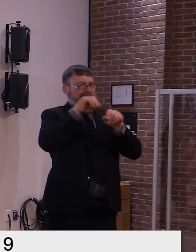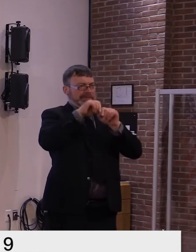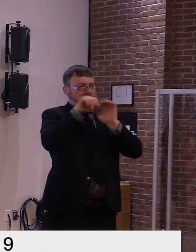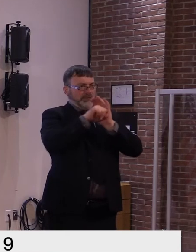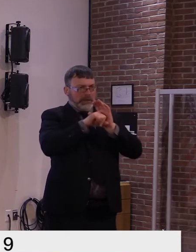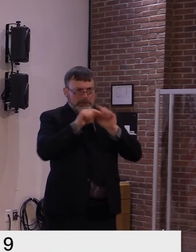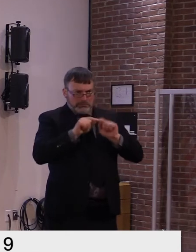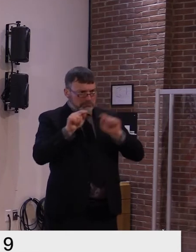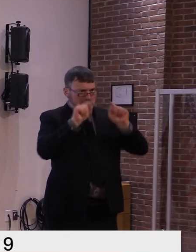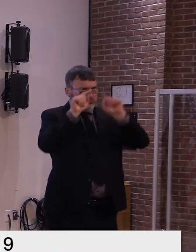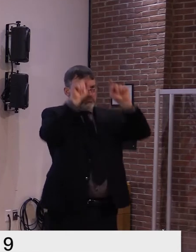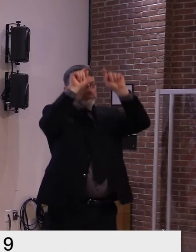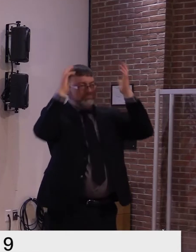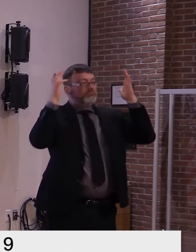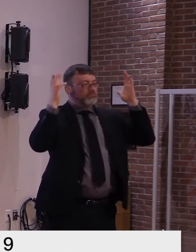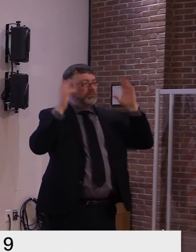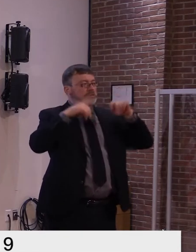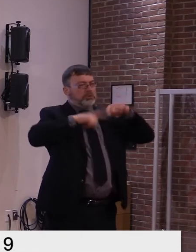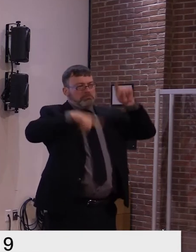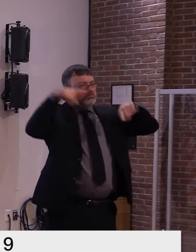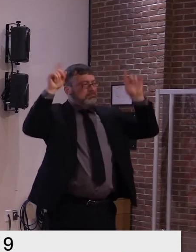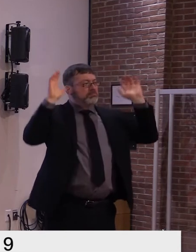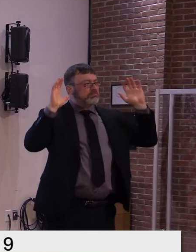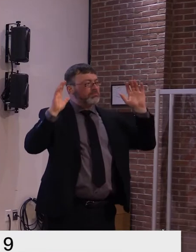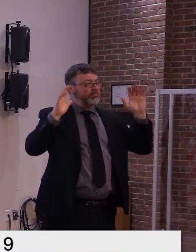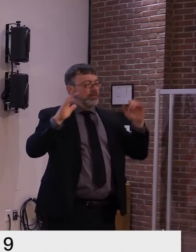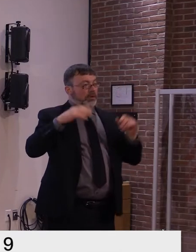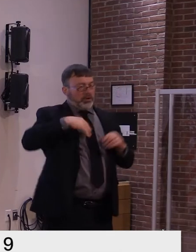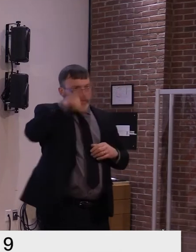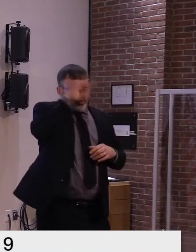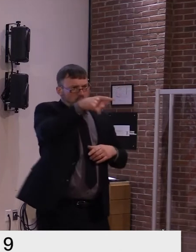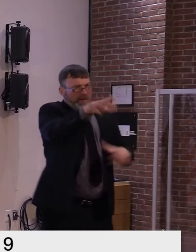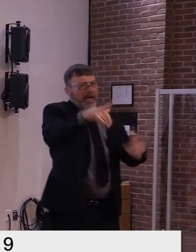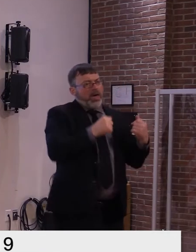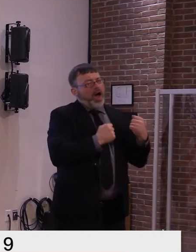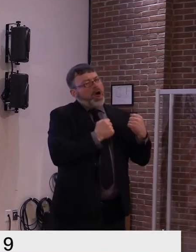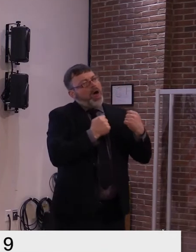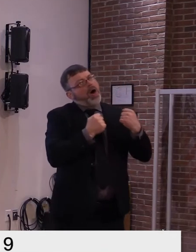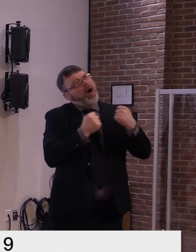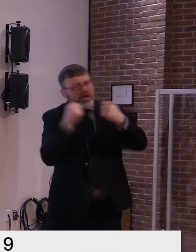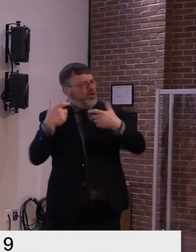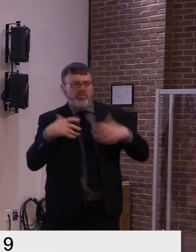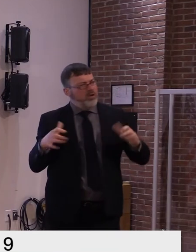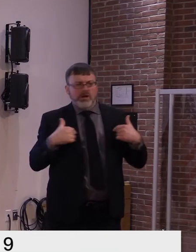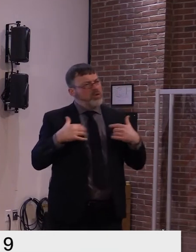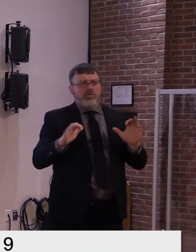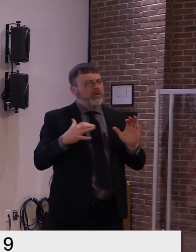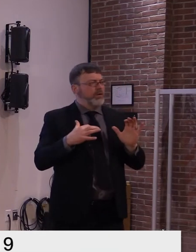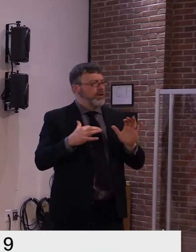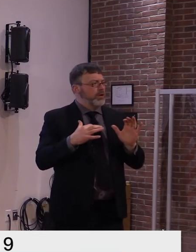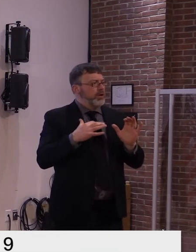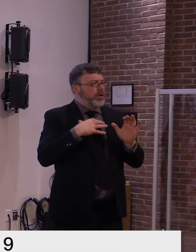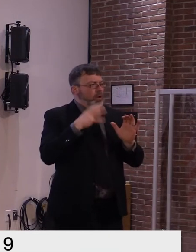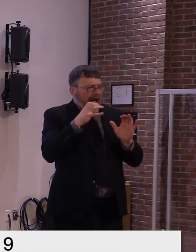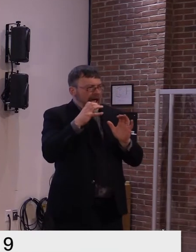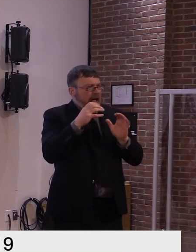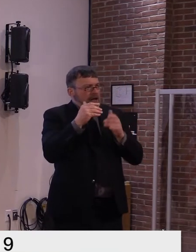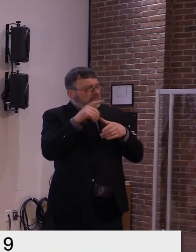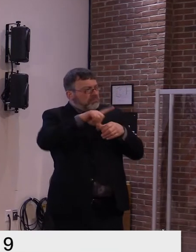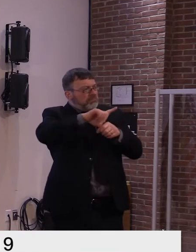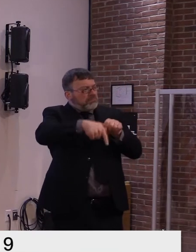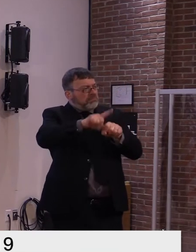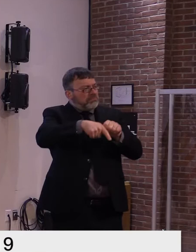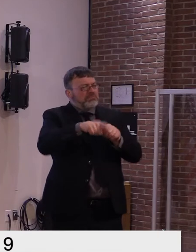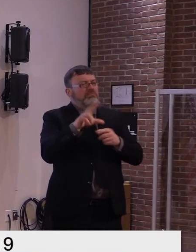have to drive more than 30 minutes to get a vaccine. That's what we're looking at, and it will be as